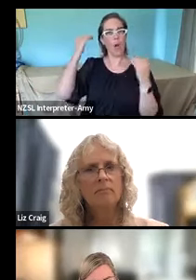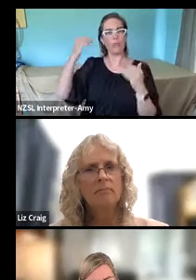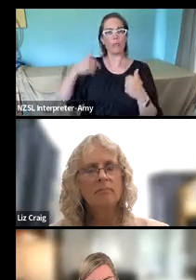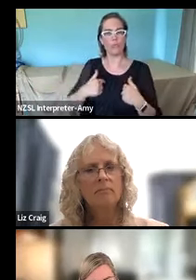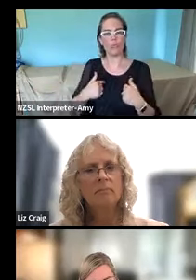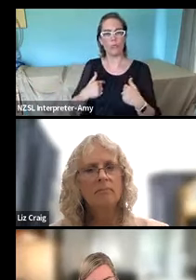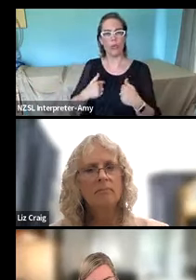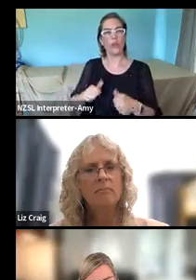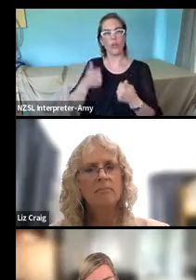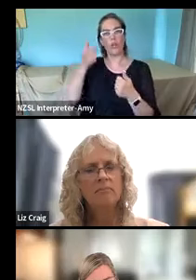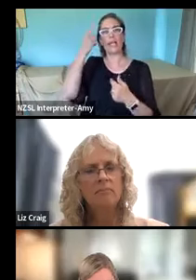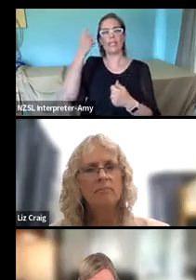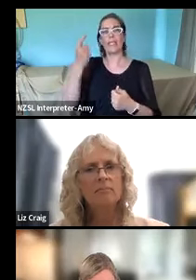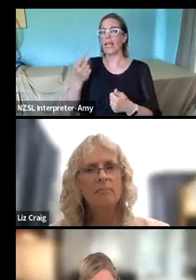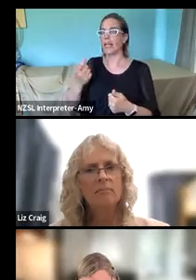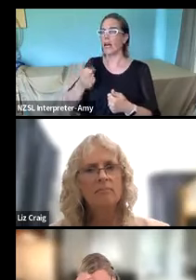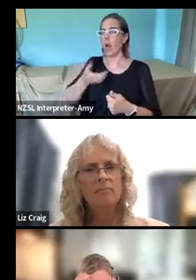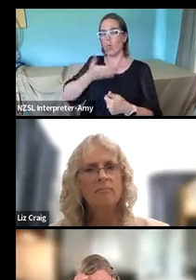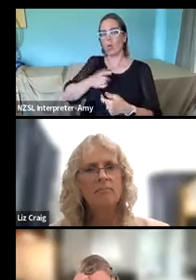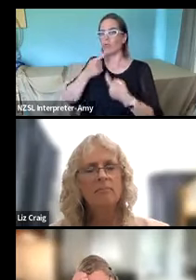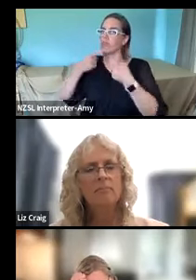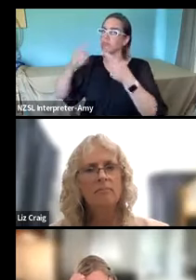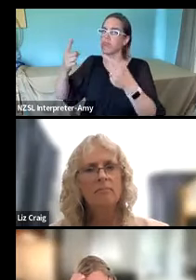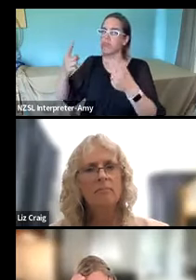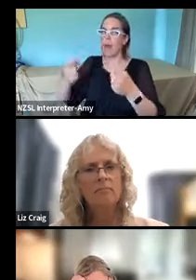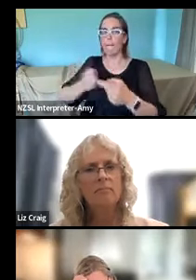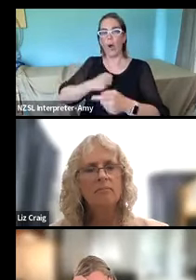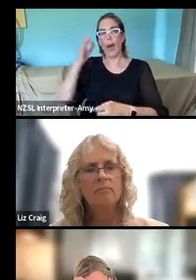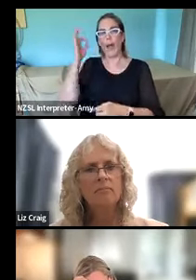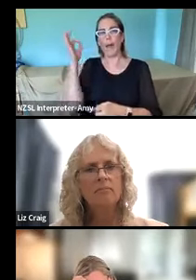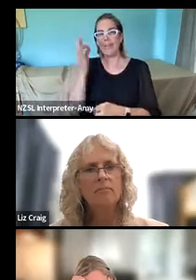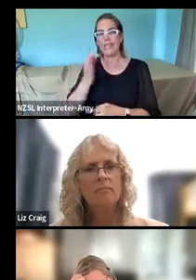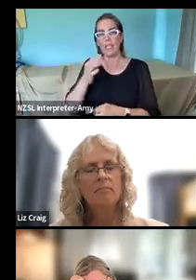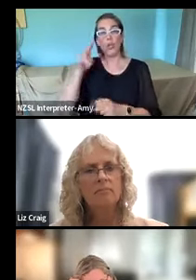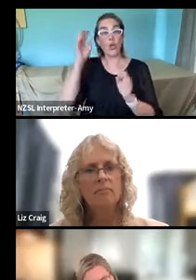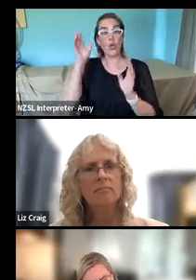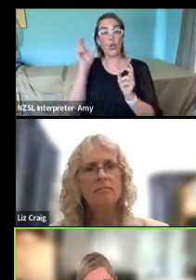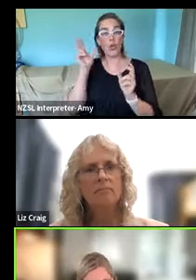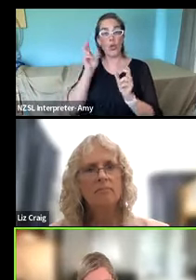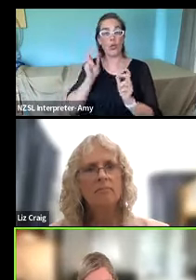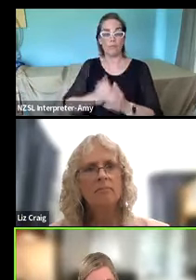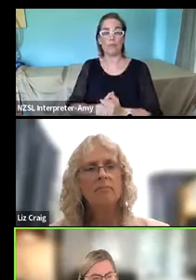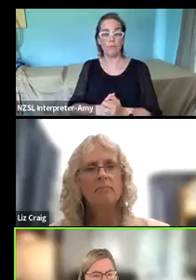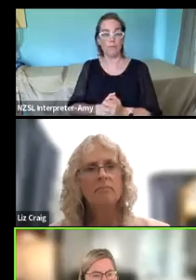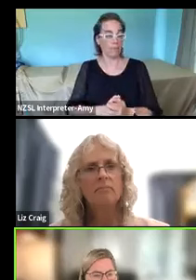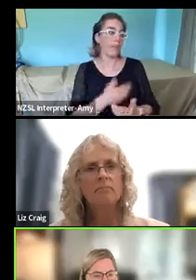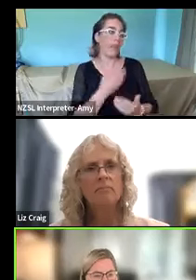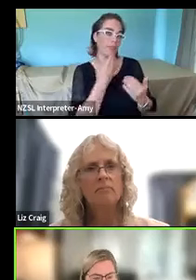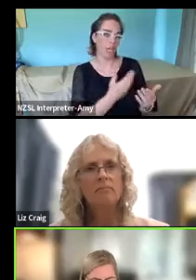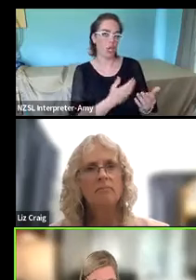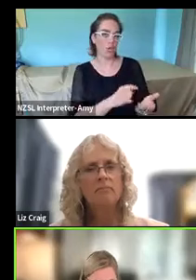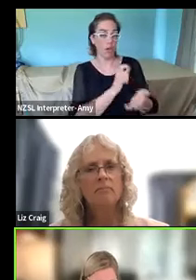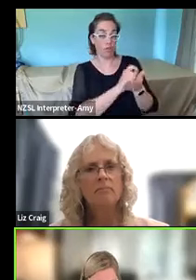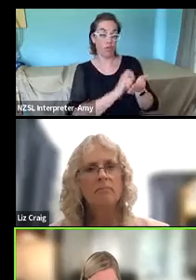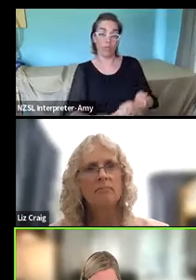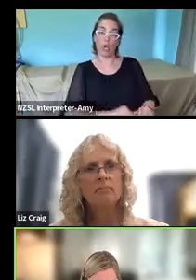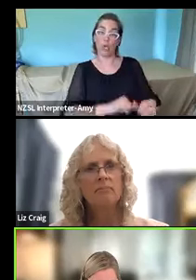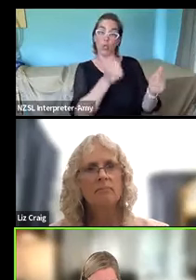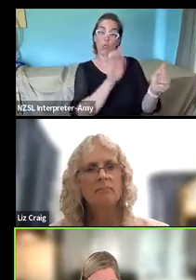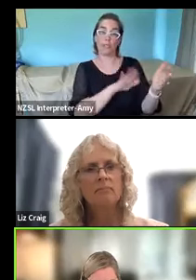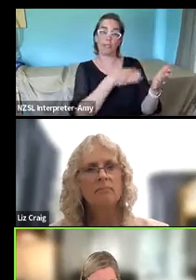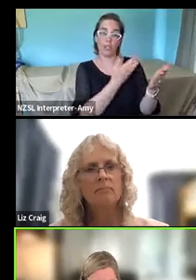we get more of a say in what's going on around accessibility. Thanks. I think you've written a really good submission